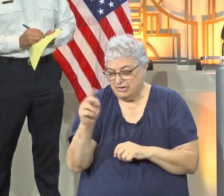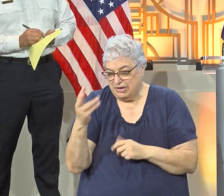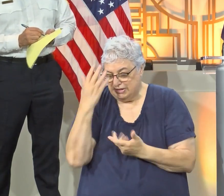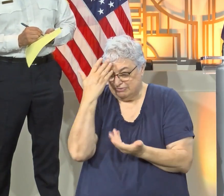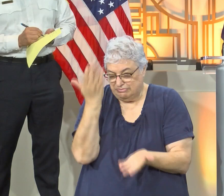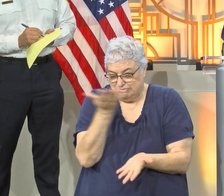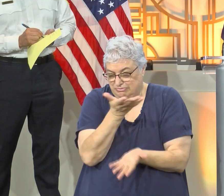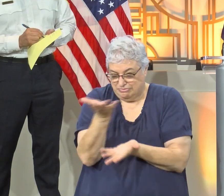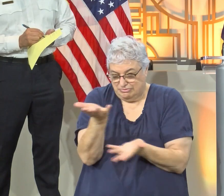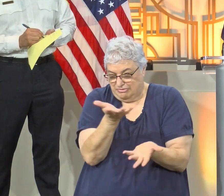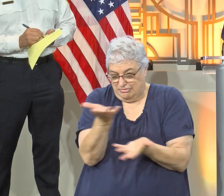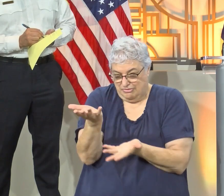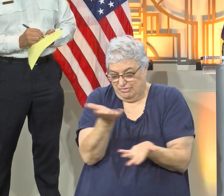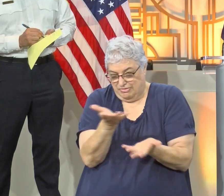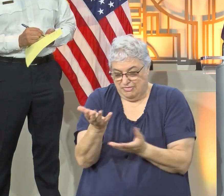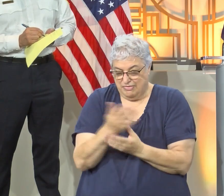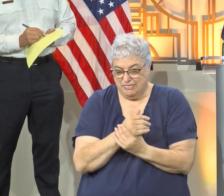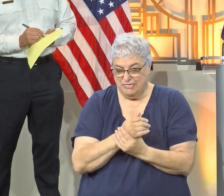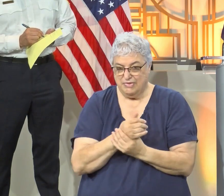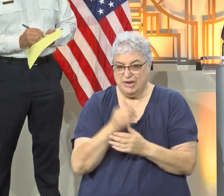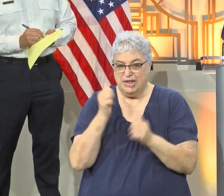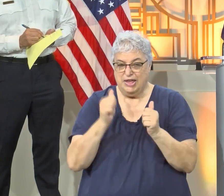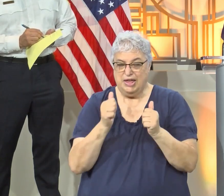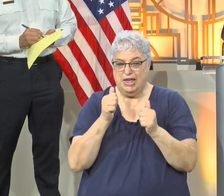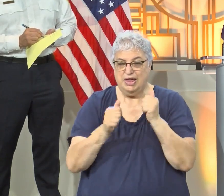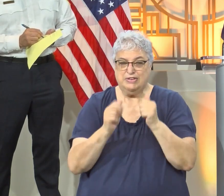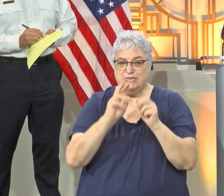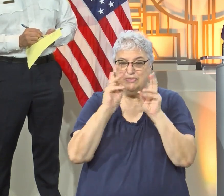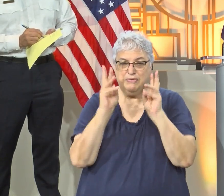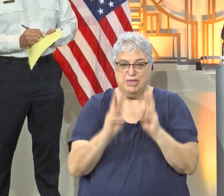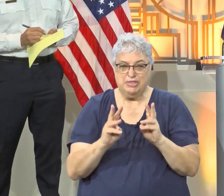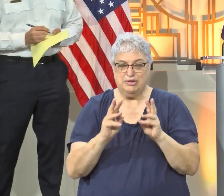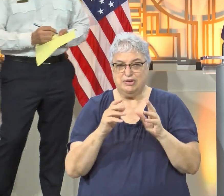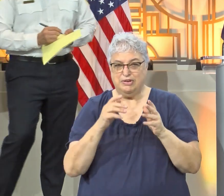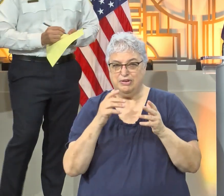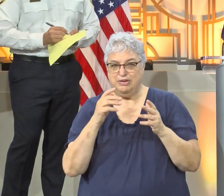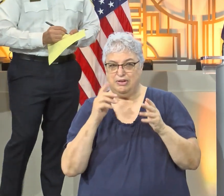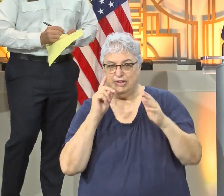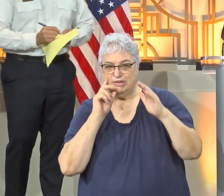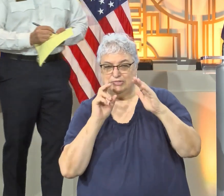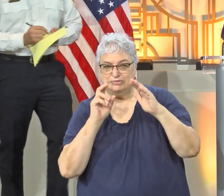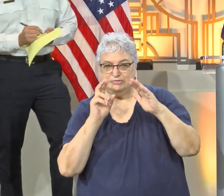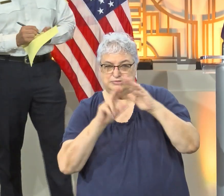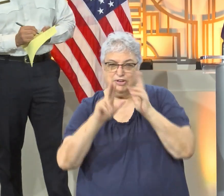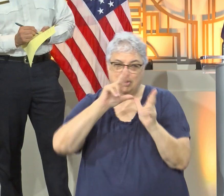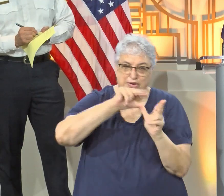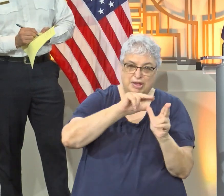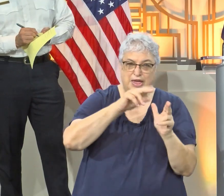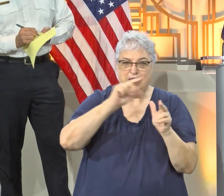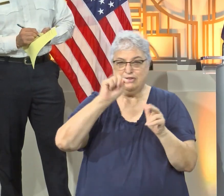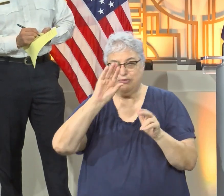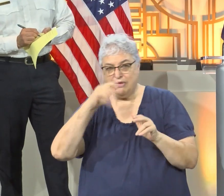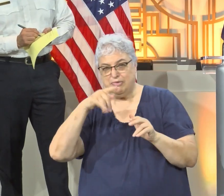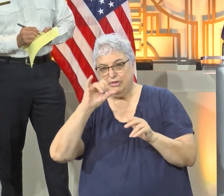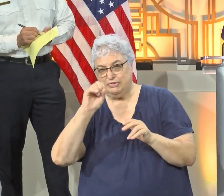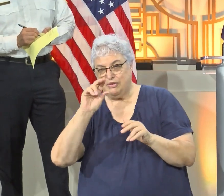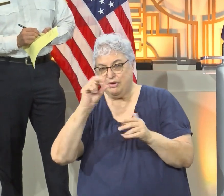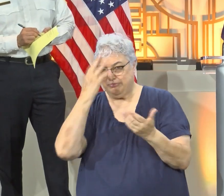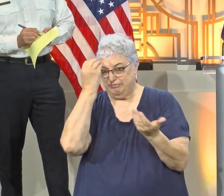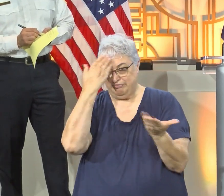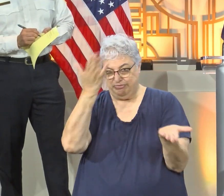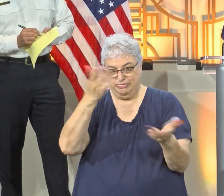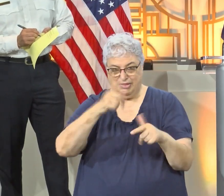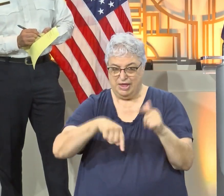Wednesday. Each weather system is different. You never quite know until it happens. And so